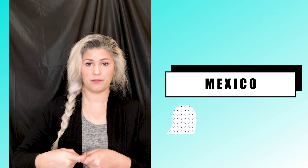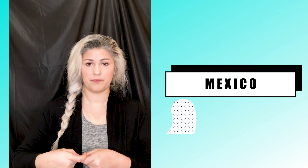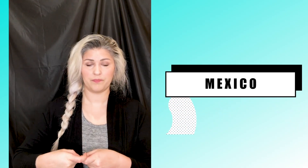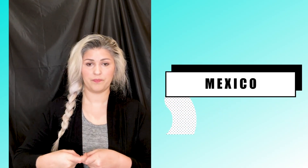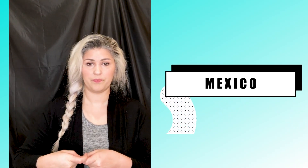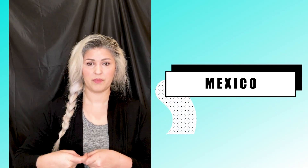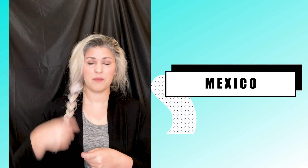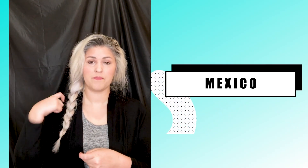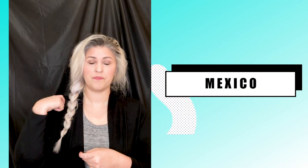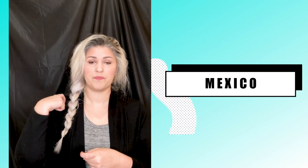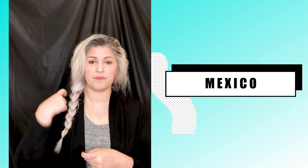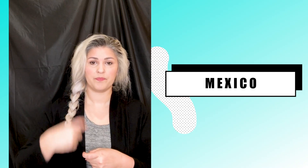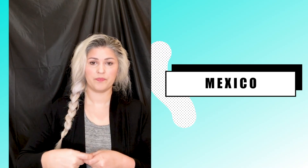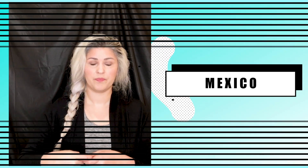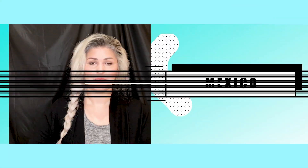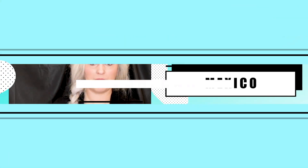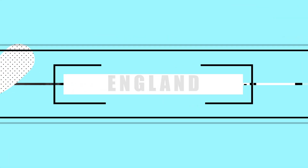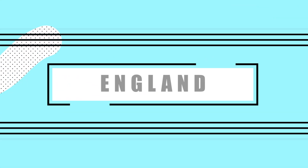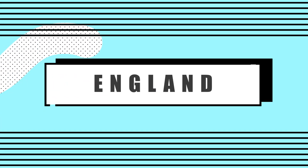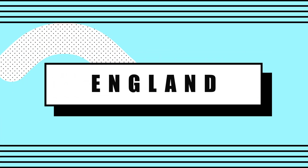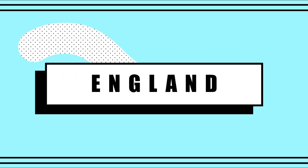Mexico. Okay?